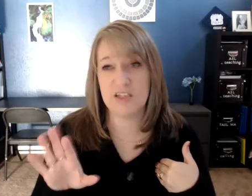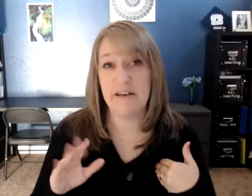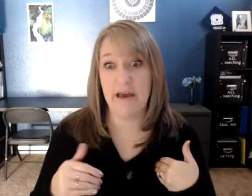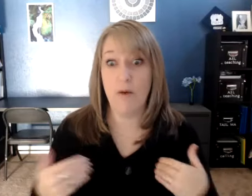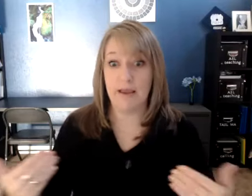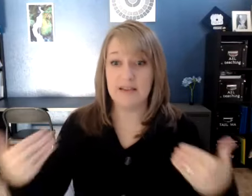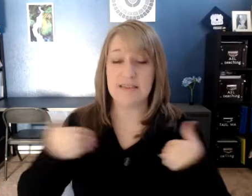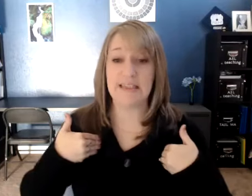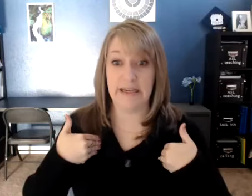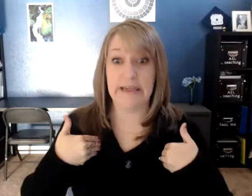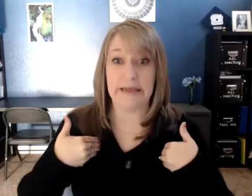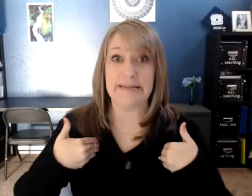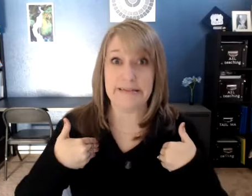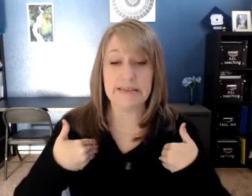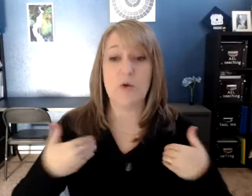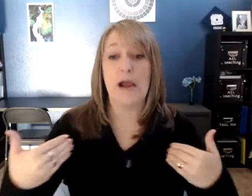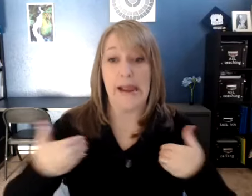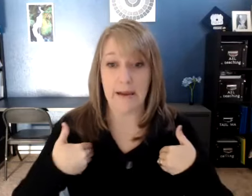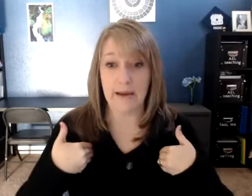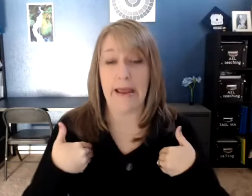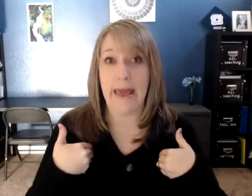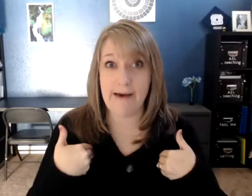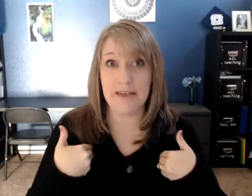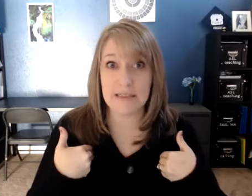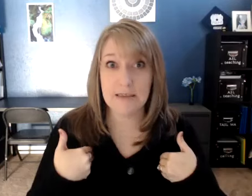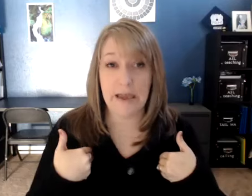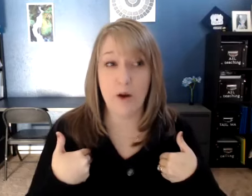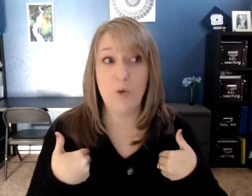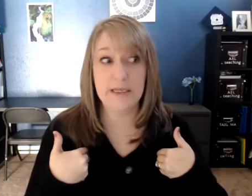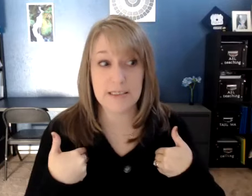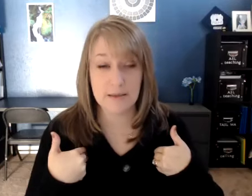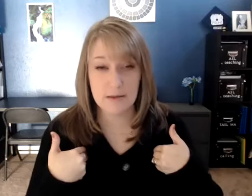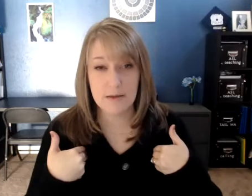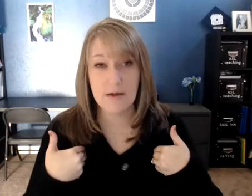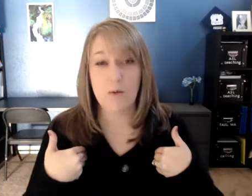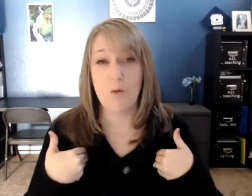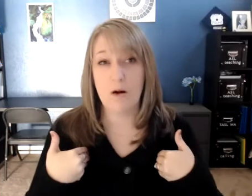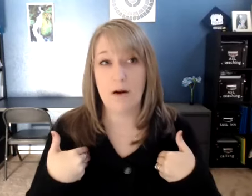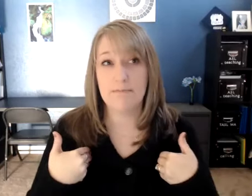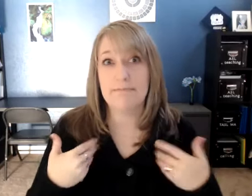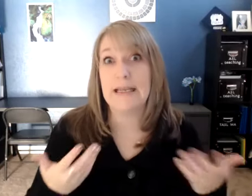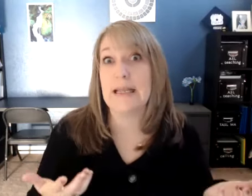signed that way. This is it. It exists, or I have it. I own it, or it